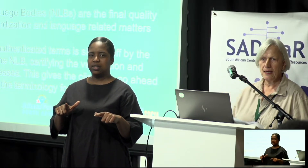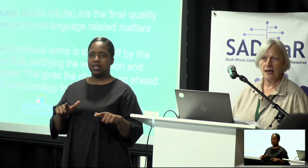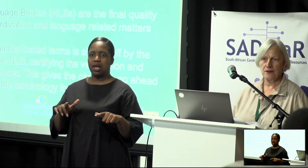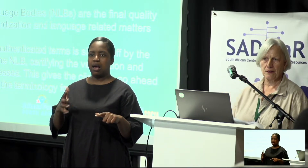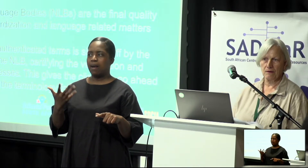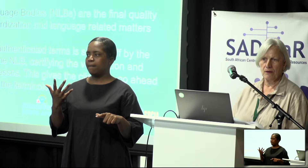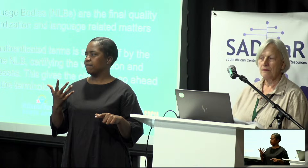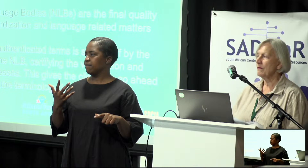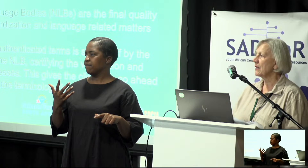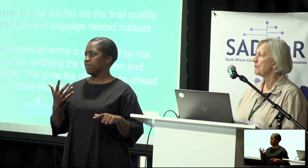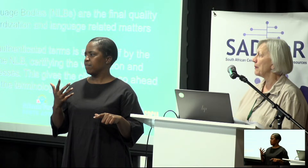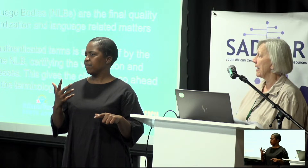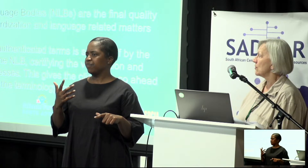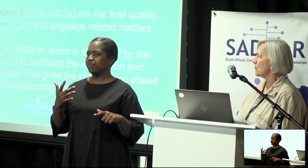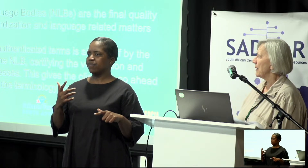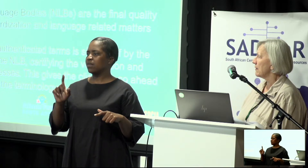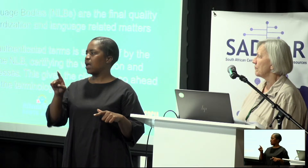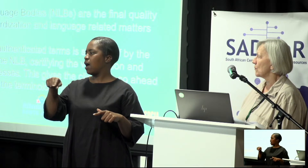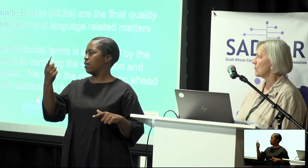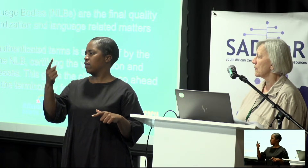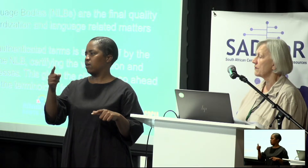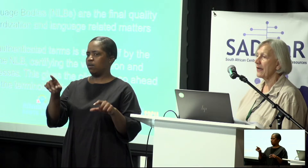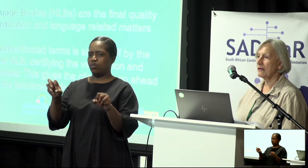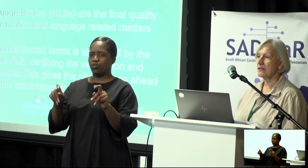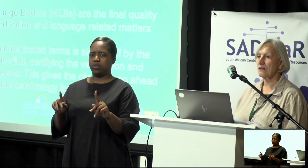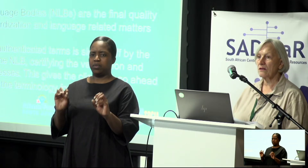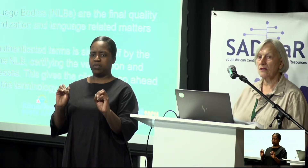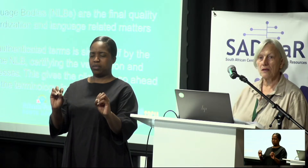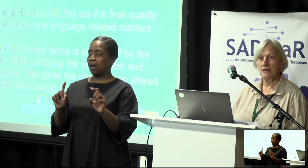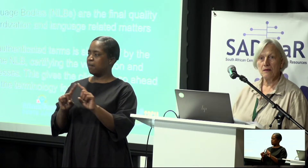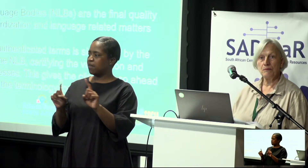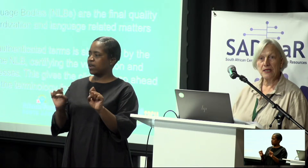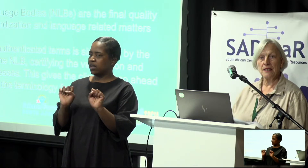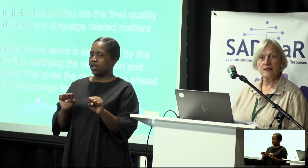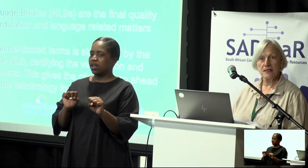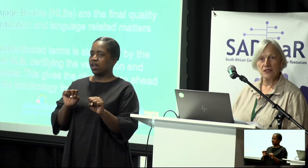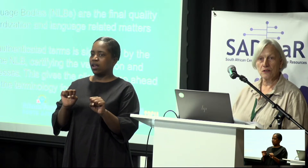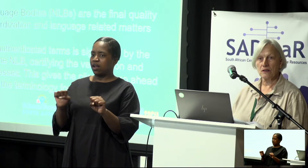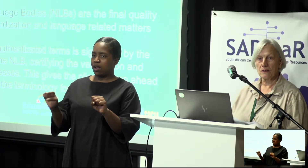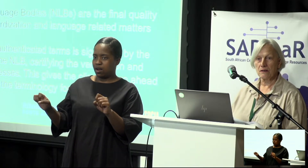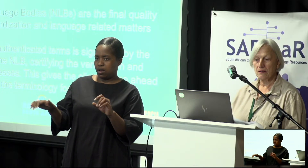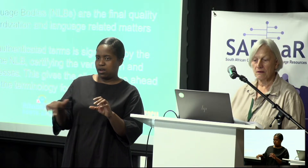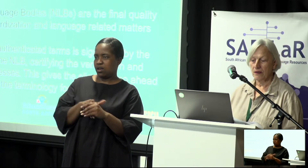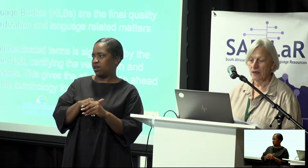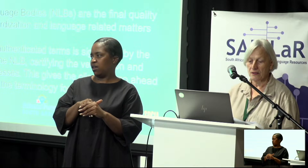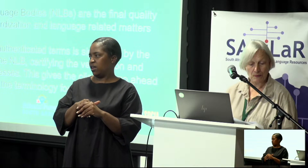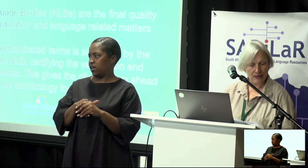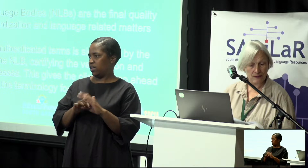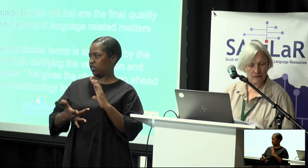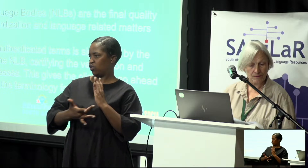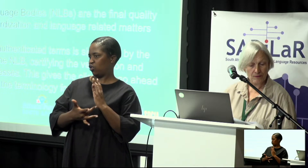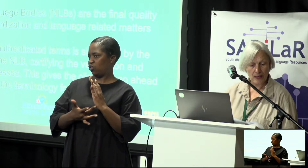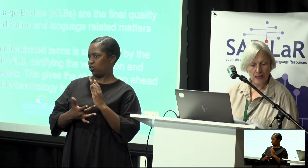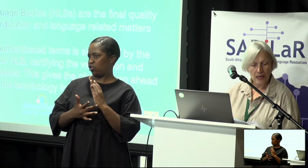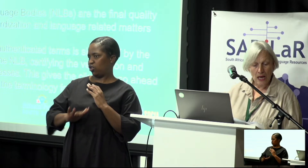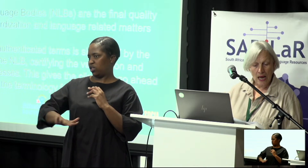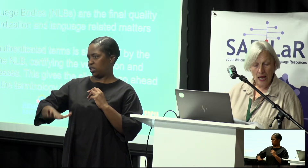at any other place or platform, they can still be in the digital